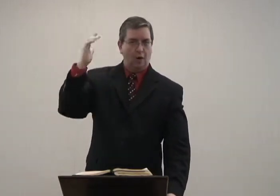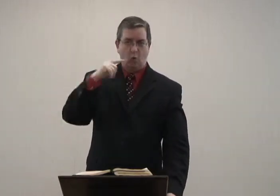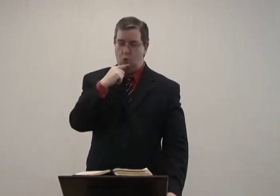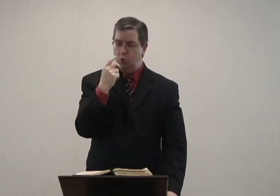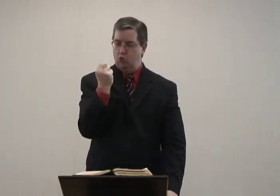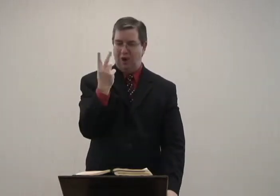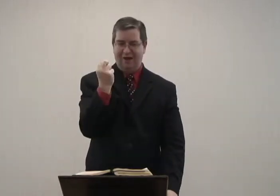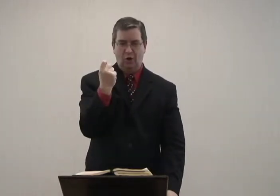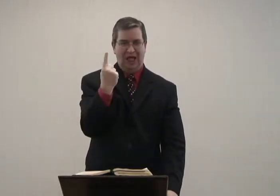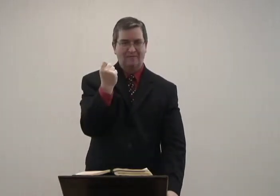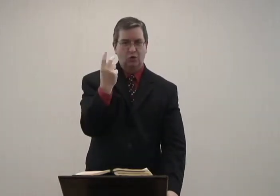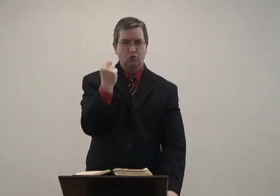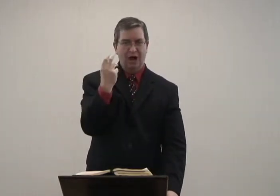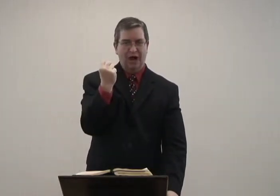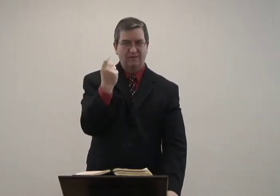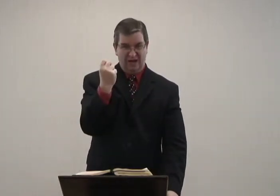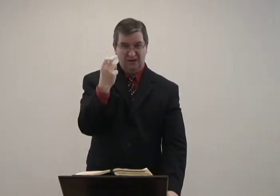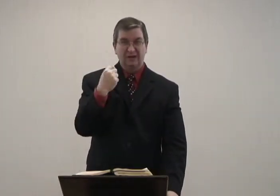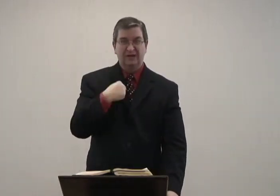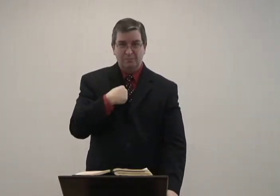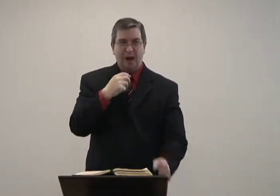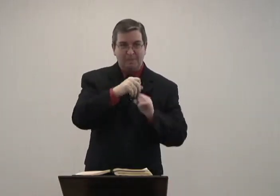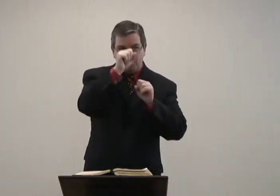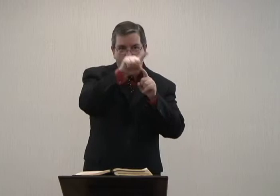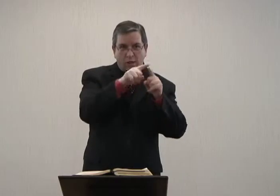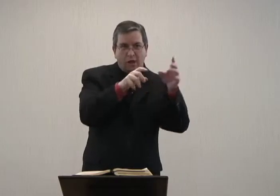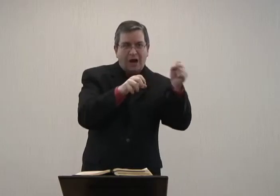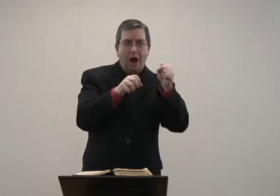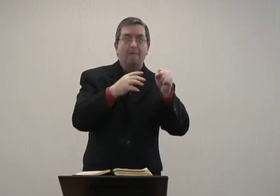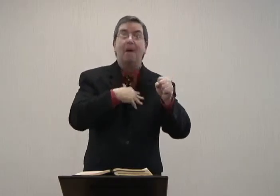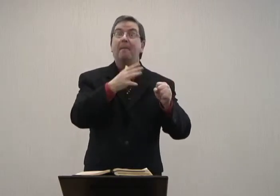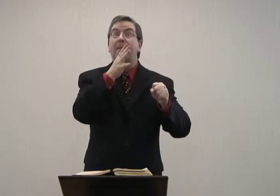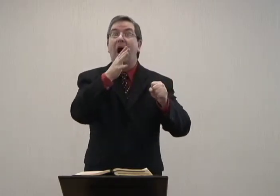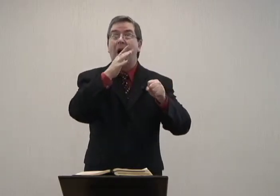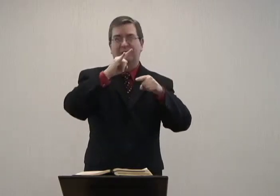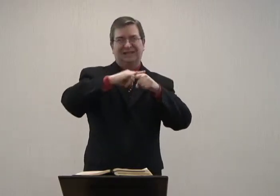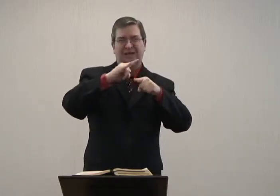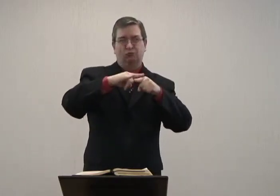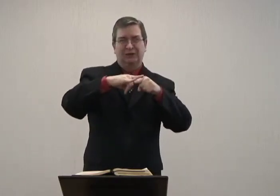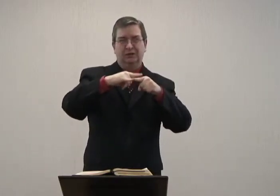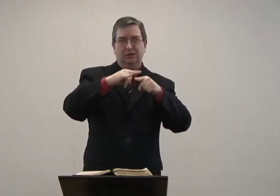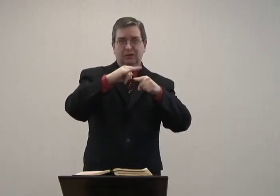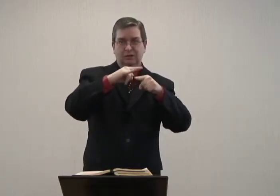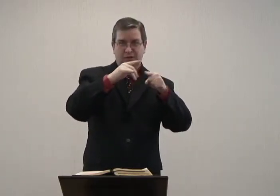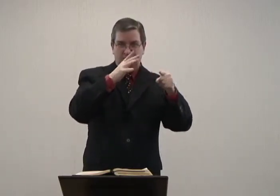sorry, I did smoke a long time ago when I was 11 or 12. My brother got my mom's cigarettes.